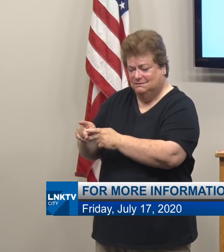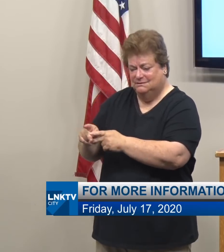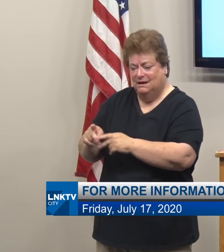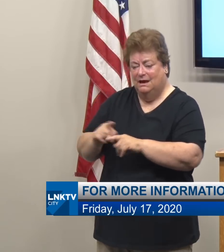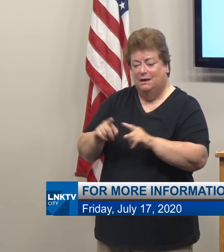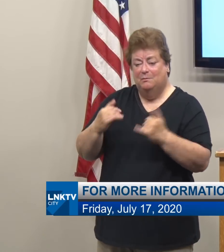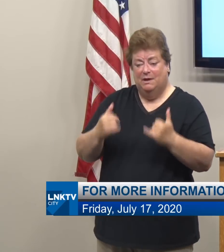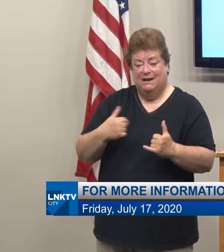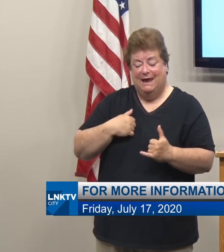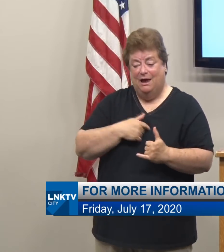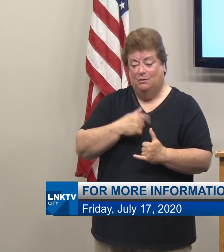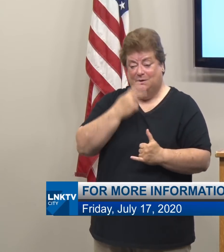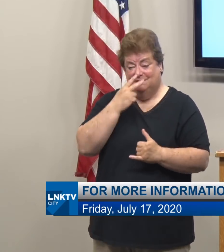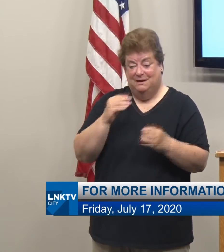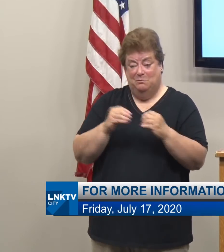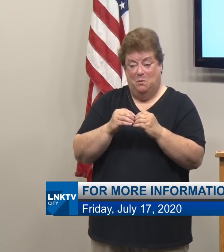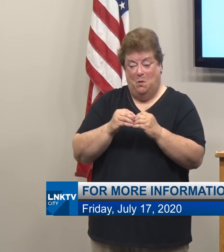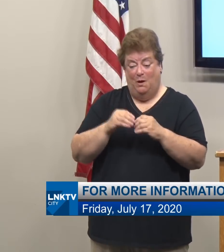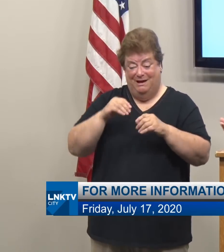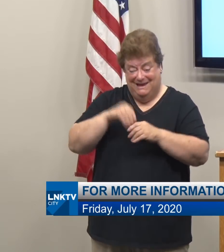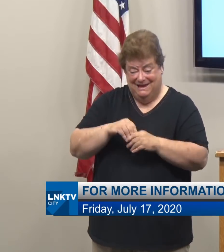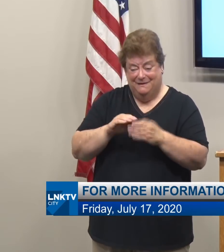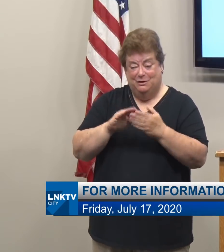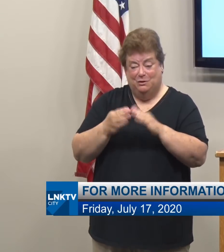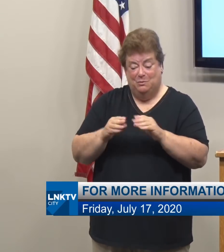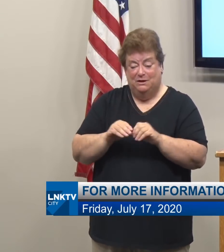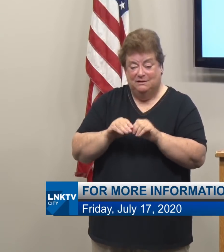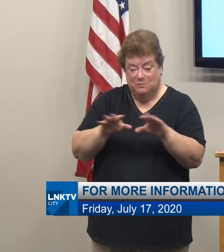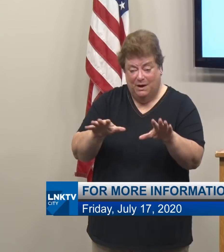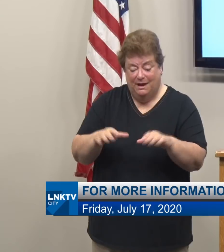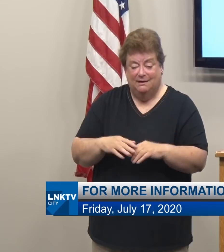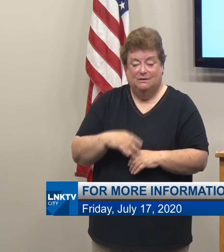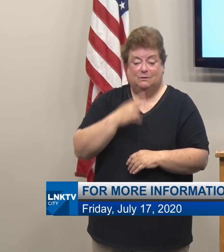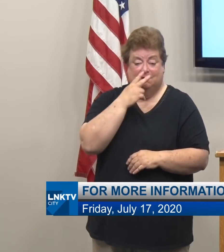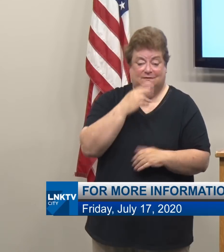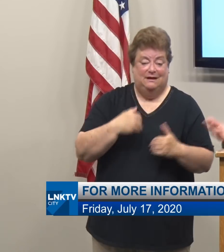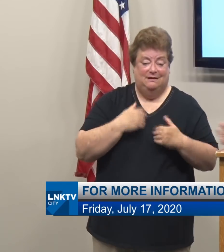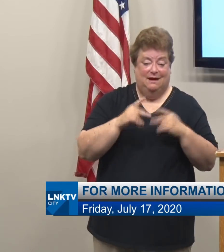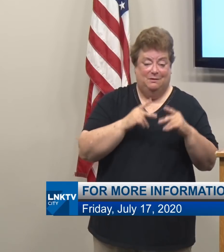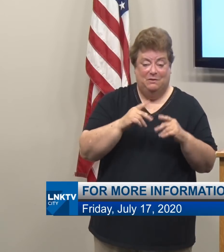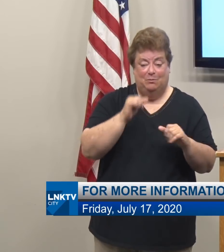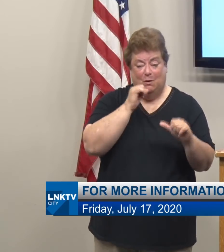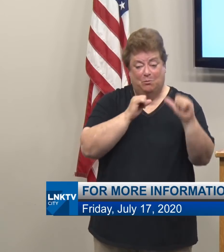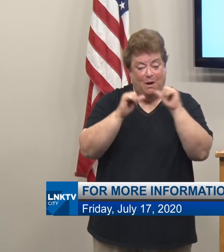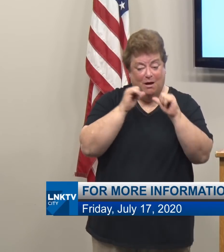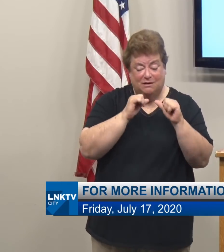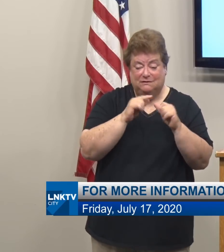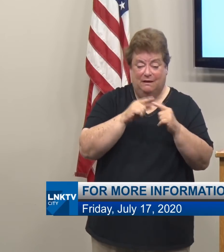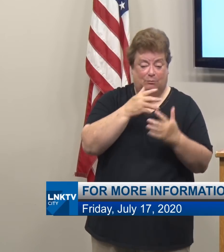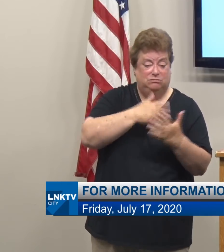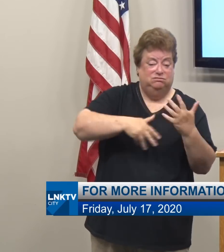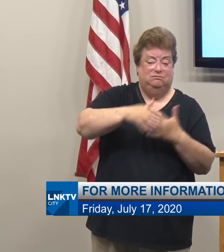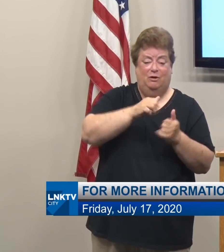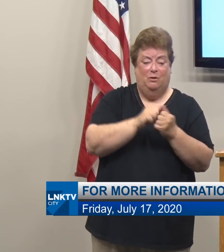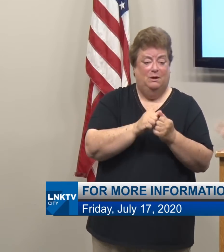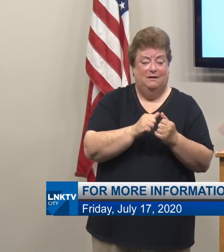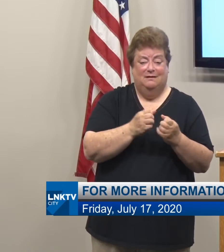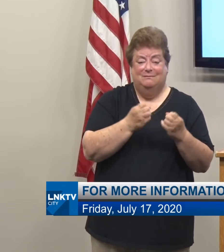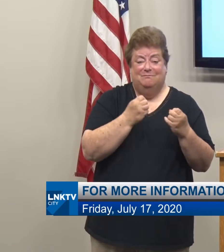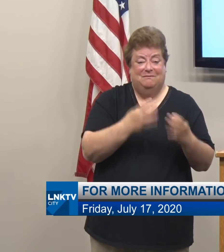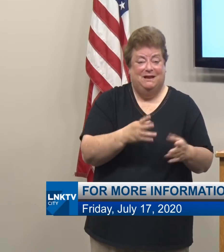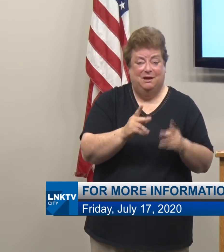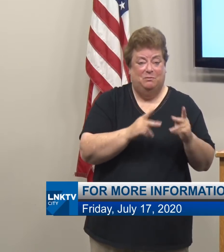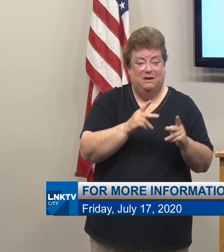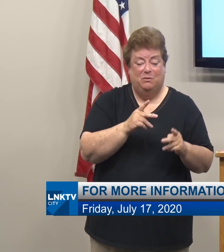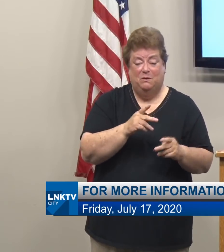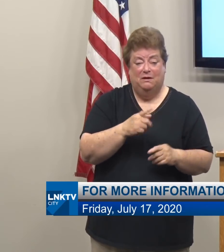Now that we're seeing more communities spread, we're seeing young people go to bars. They're around dozens or hundreds of people who they don't